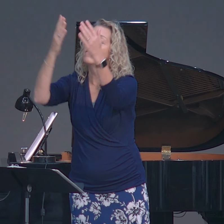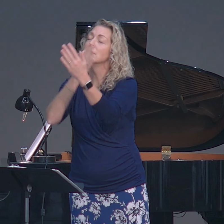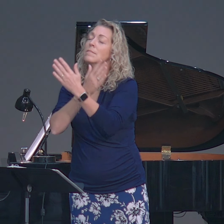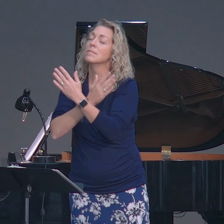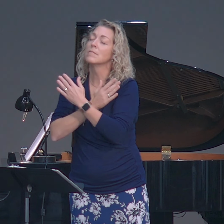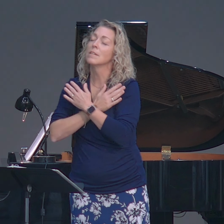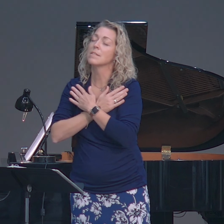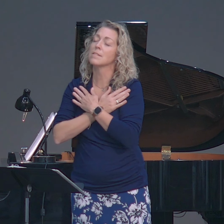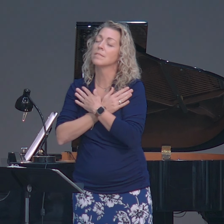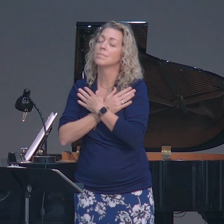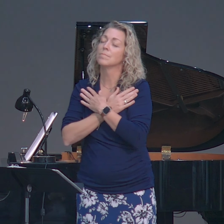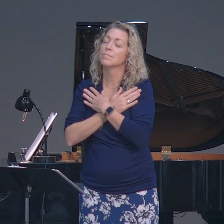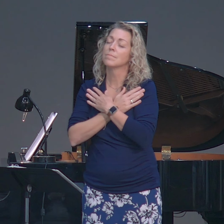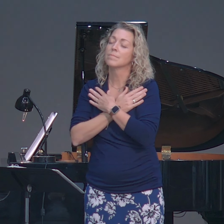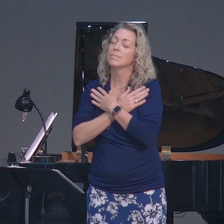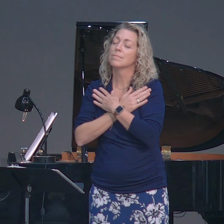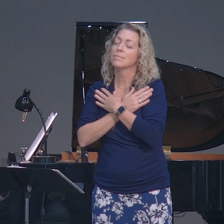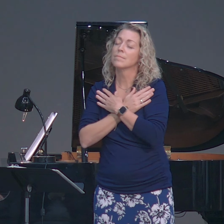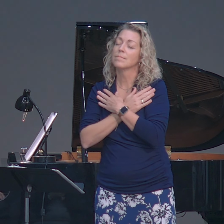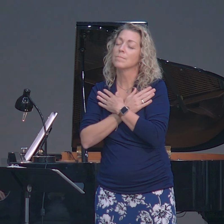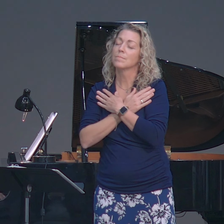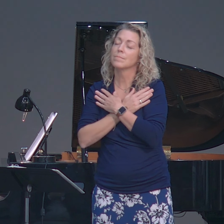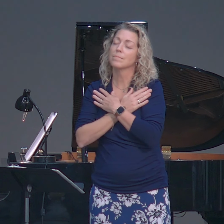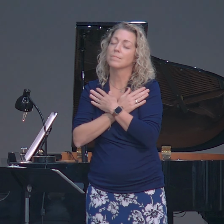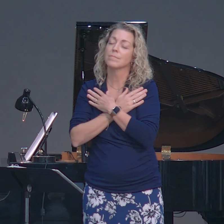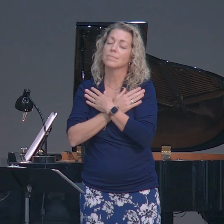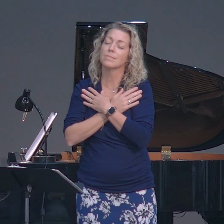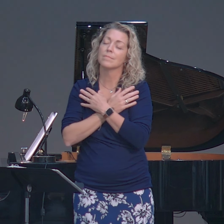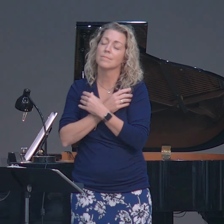rest beyond the